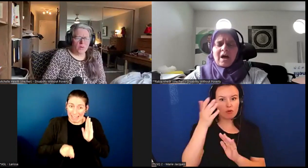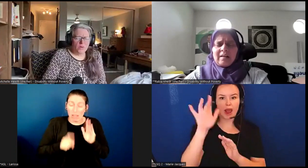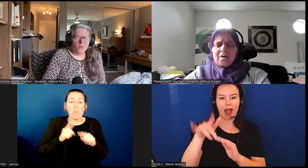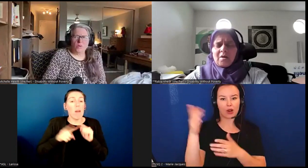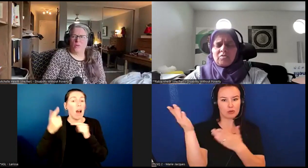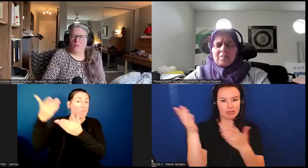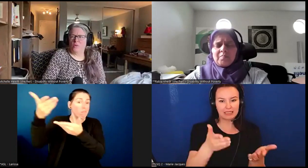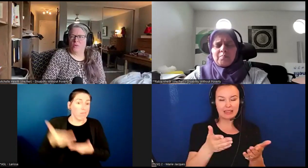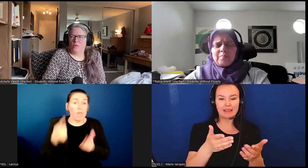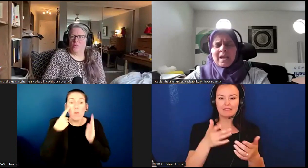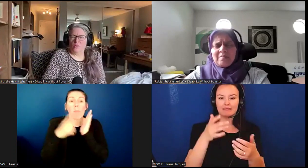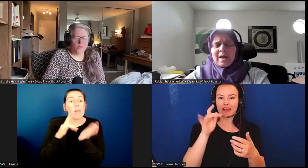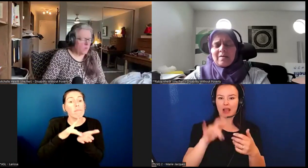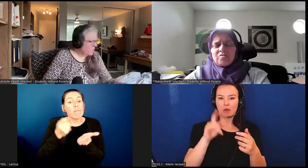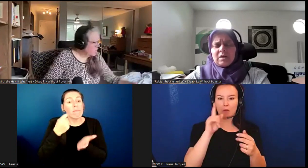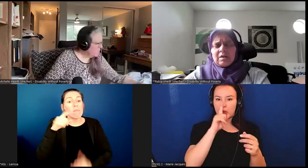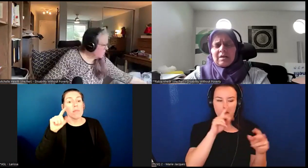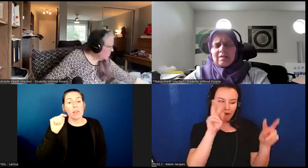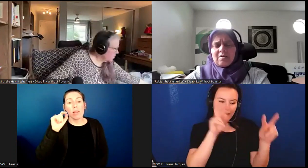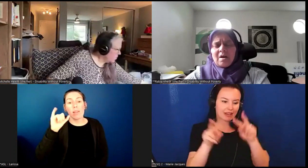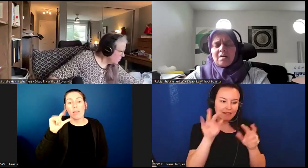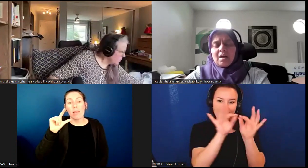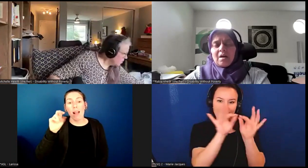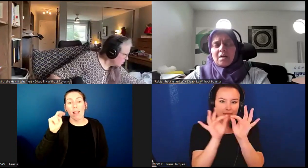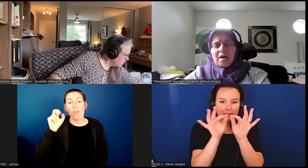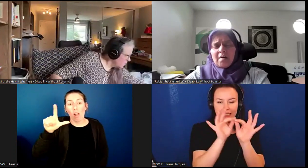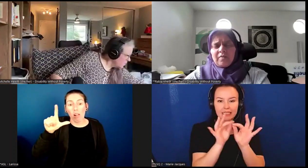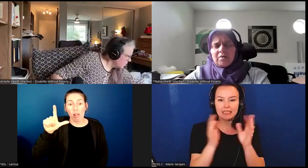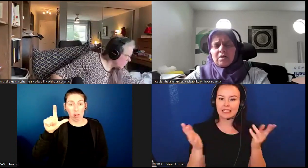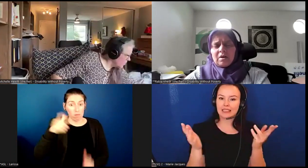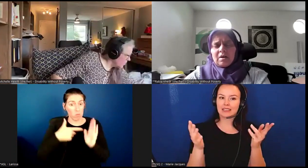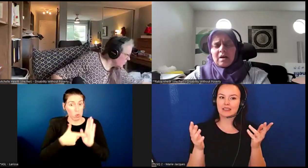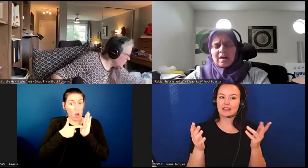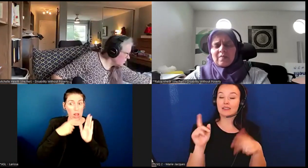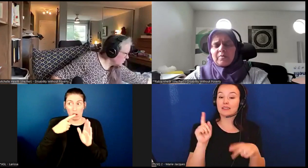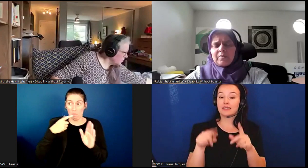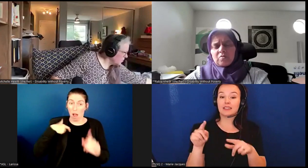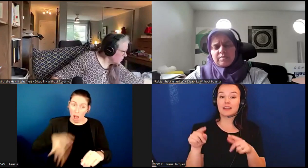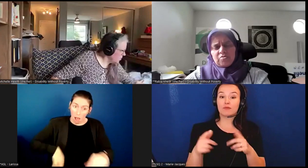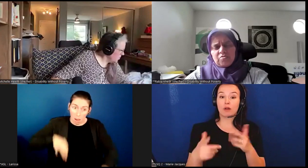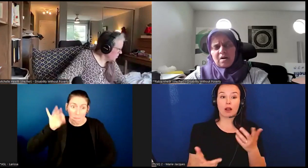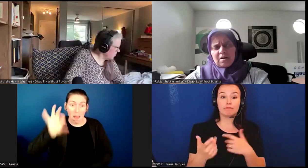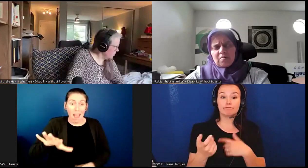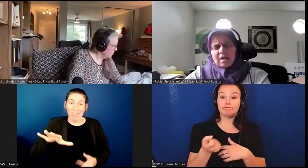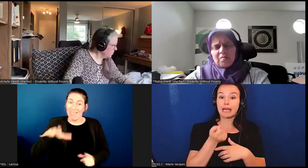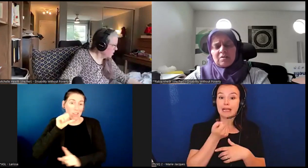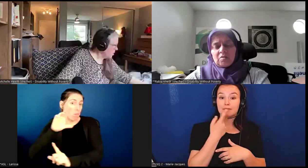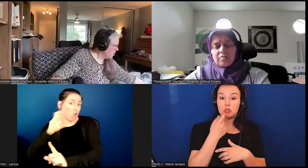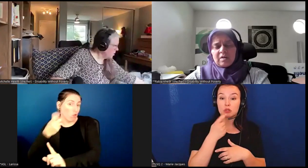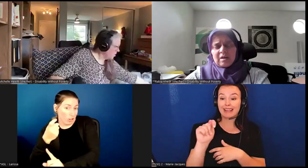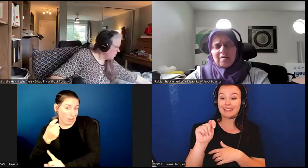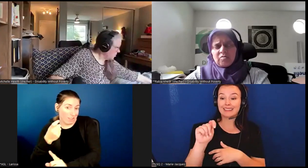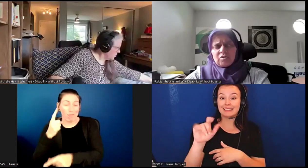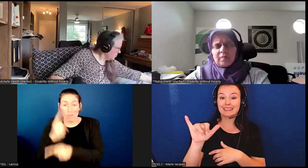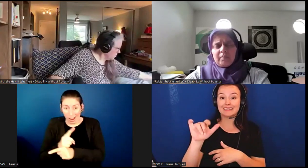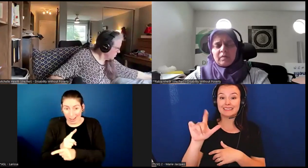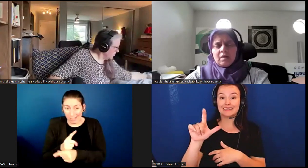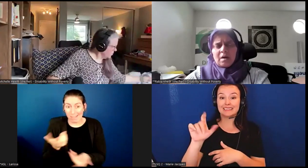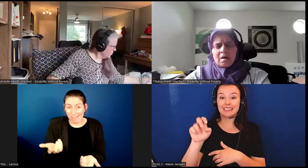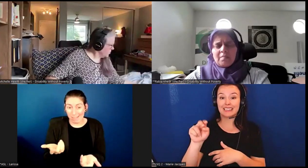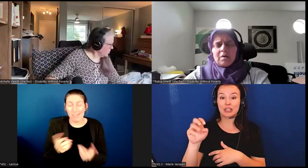need Tylenol to pain manage. It's not covered as a prescription drug, right? When it's over the